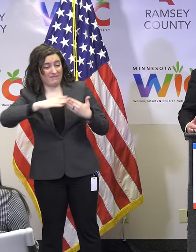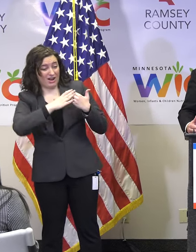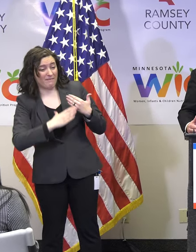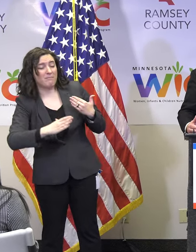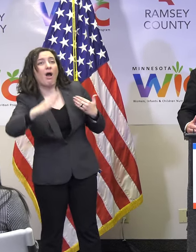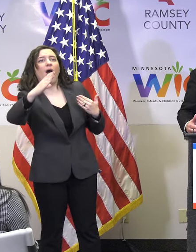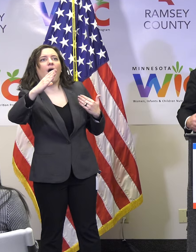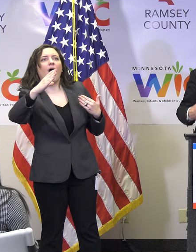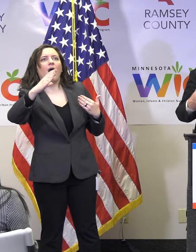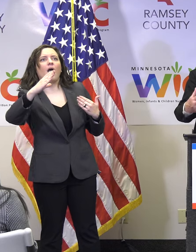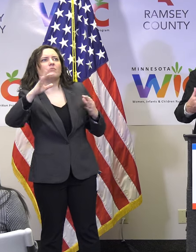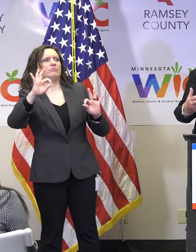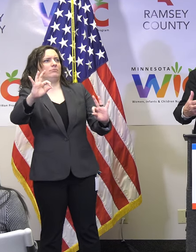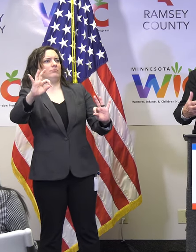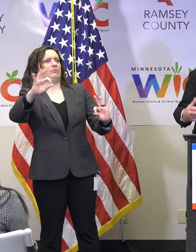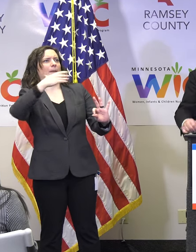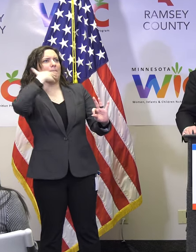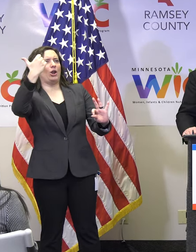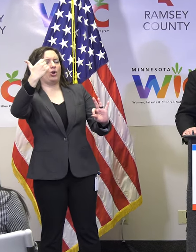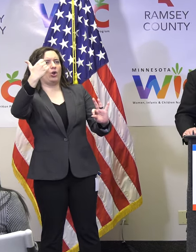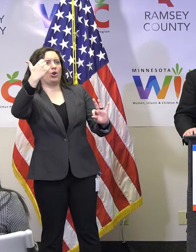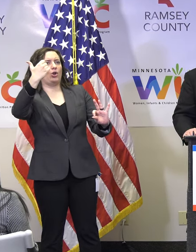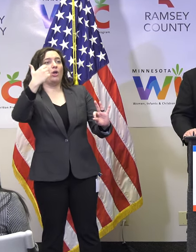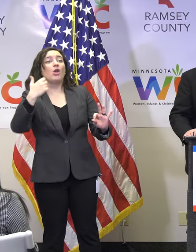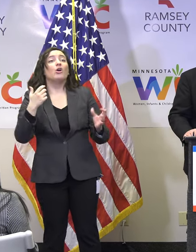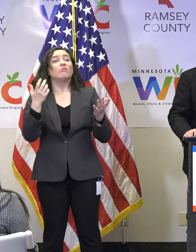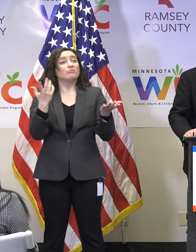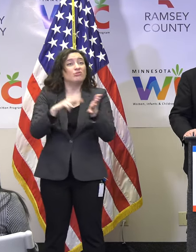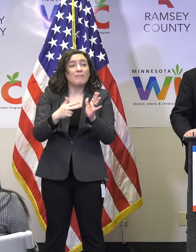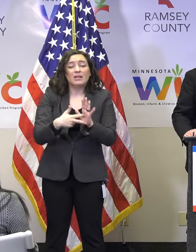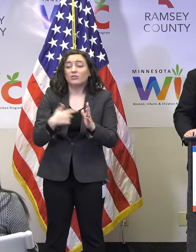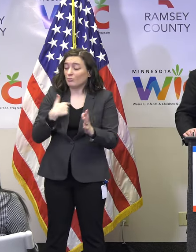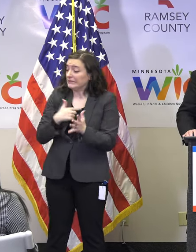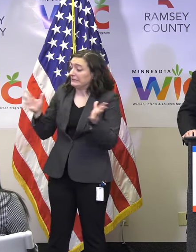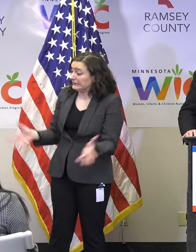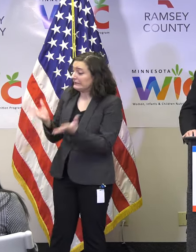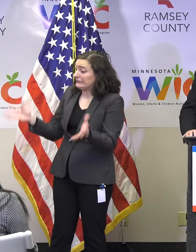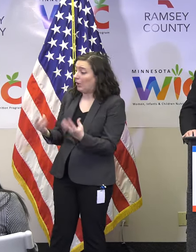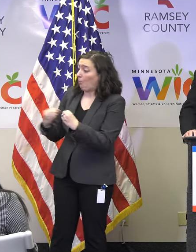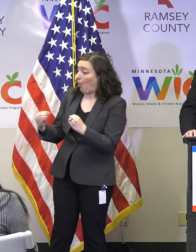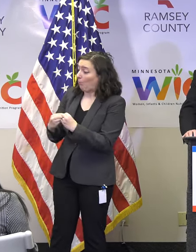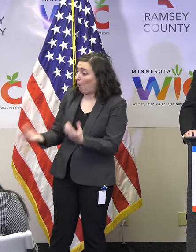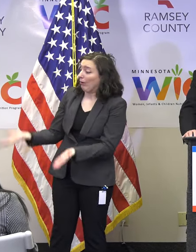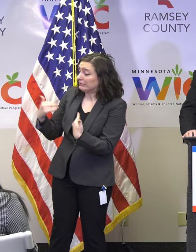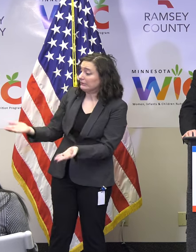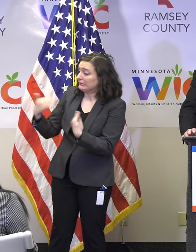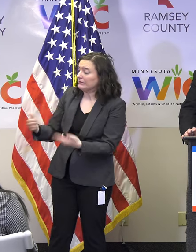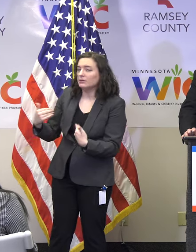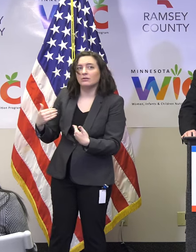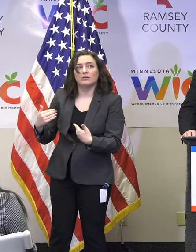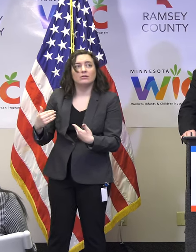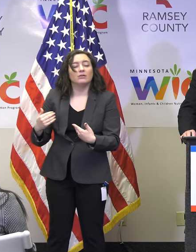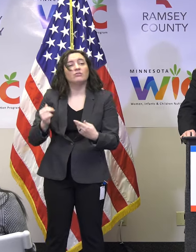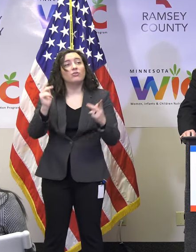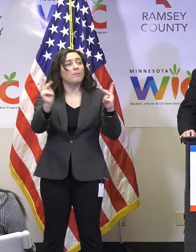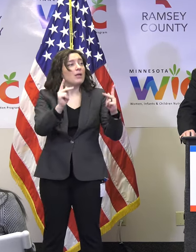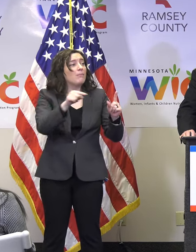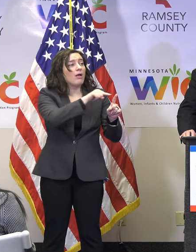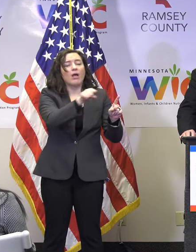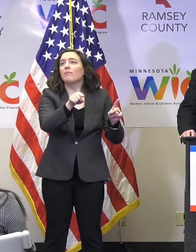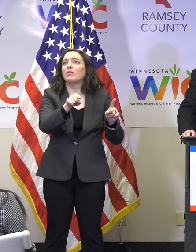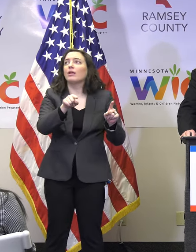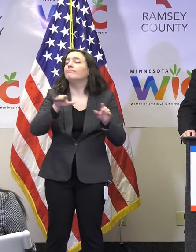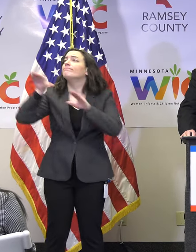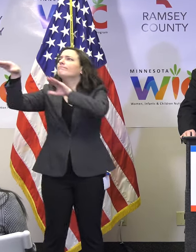more and more people to do this because it's more preventative, if you will. So by doing that, folks have gone out and said, hey, let's